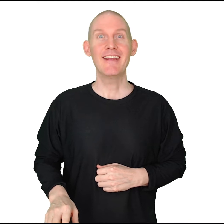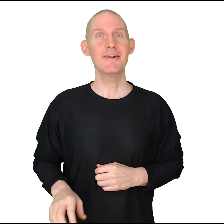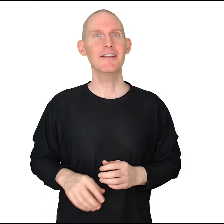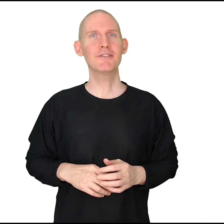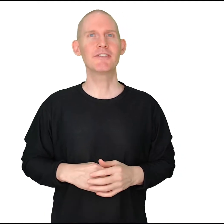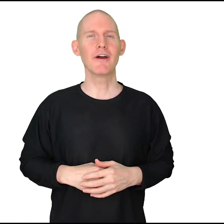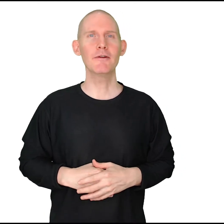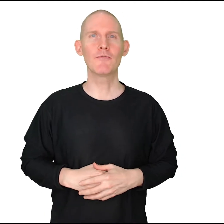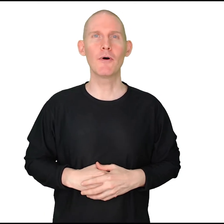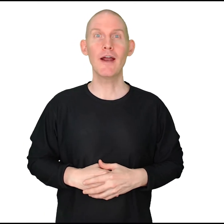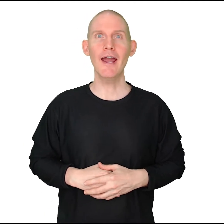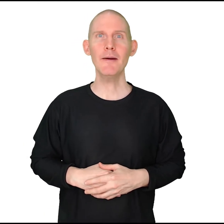Here is the sign for happen.